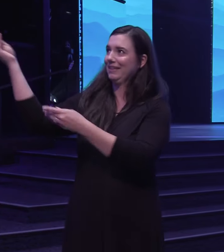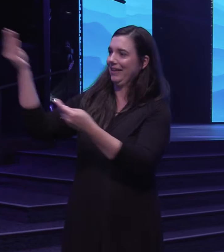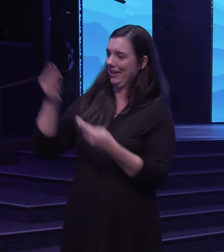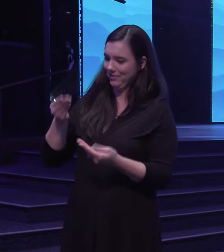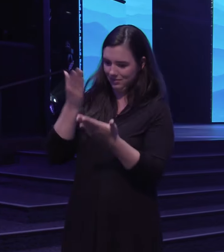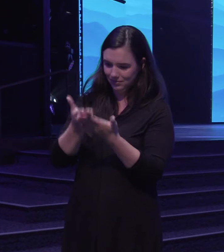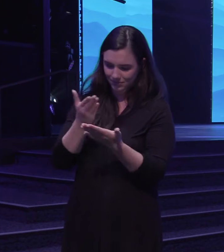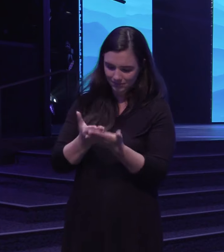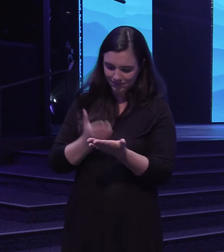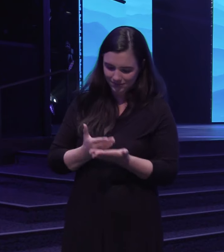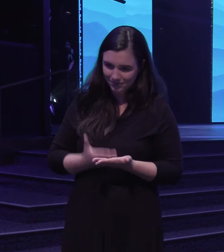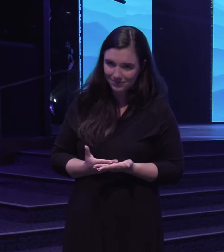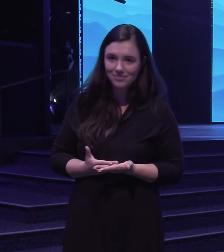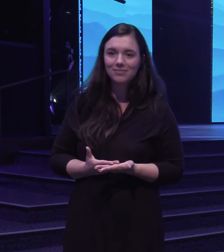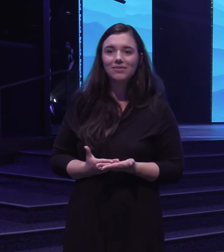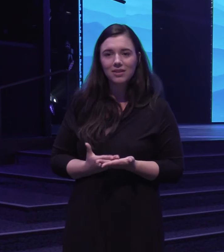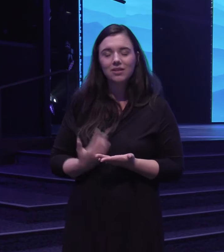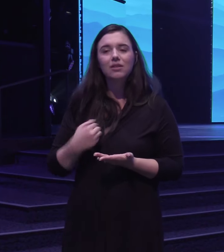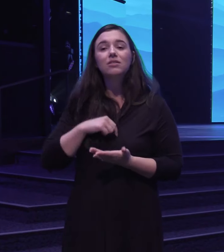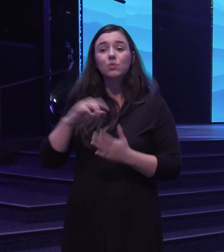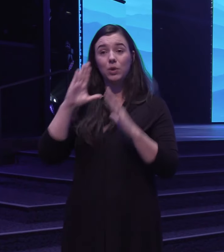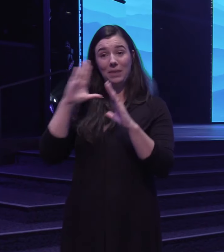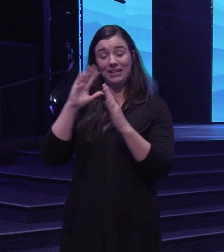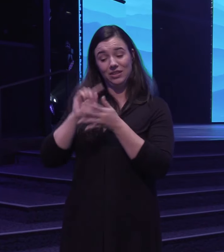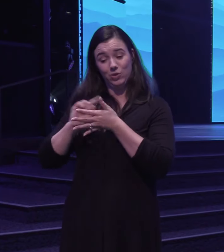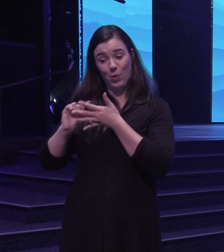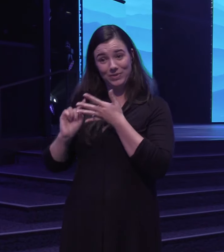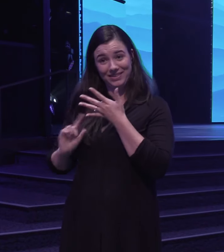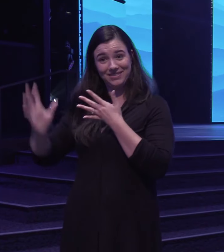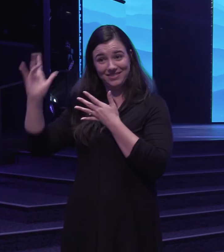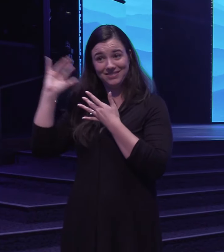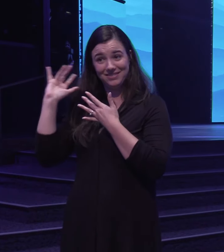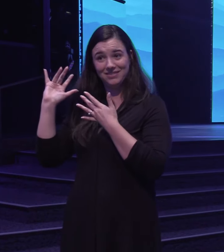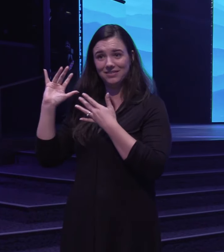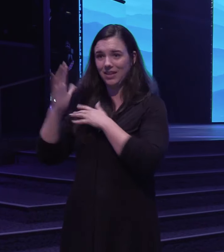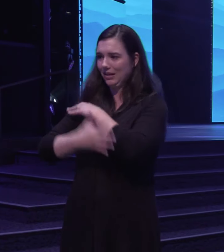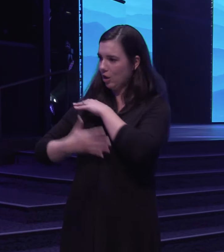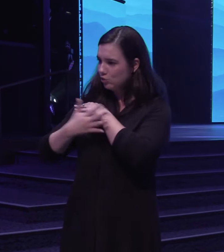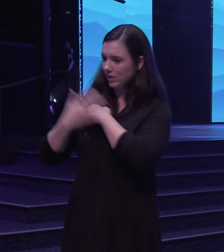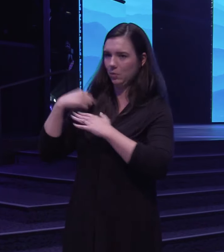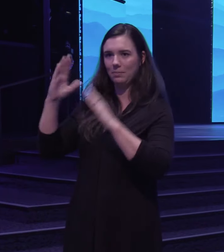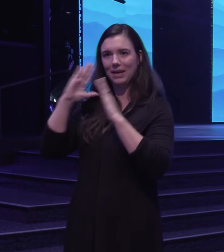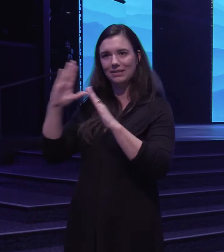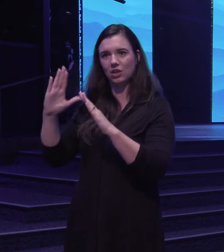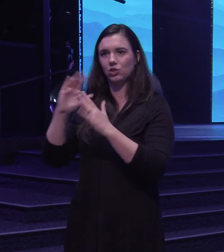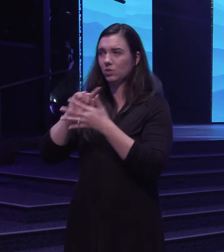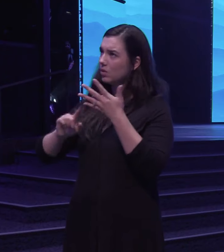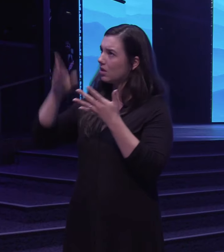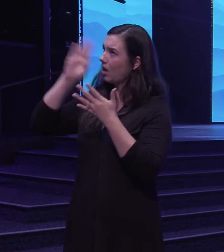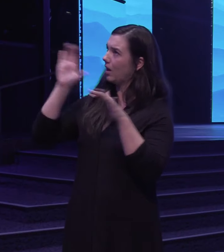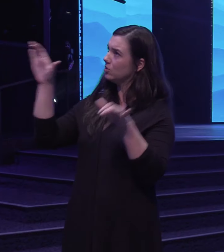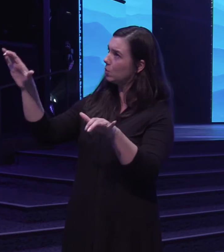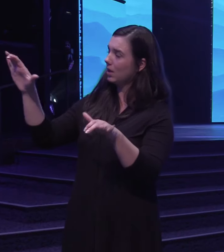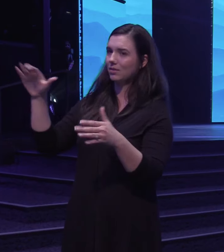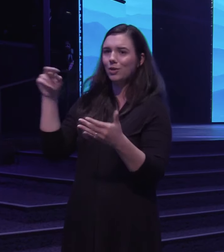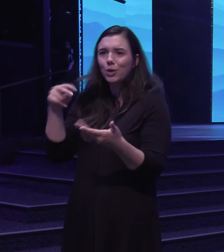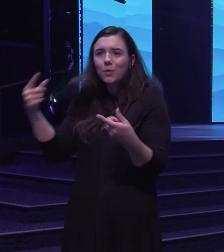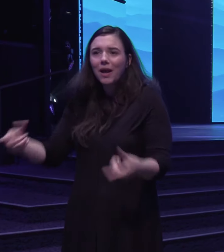And when we were paying attention to those things as a nation, look at what